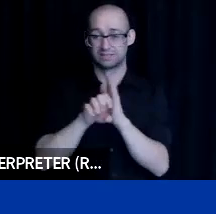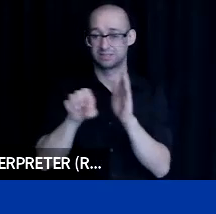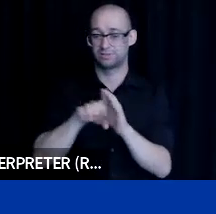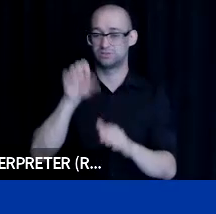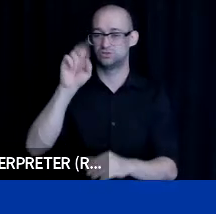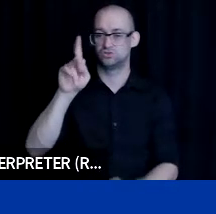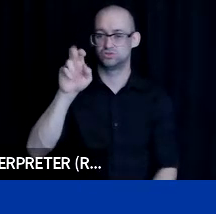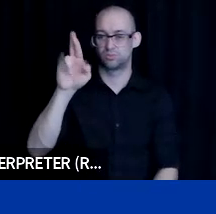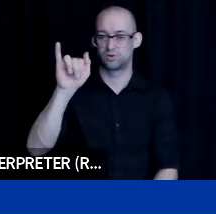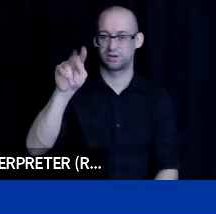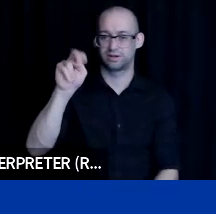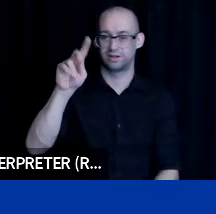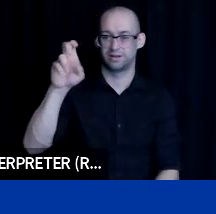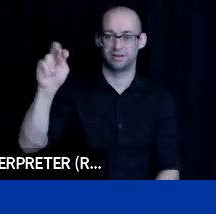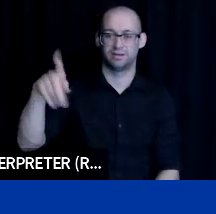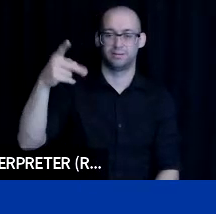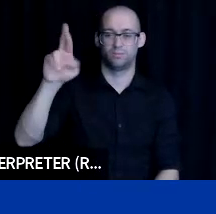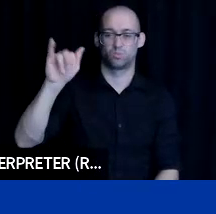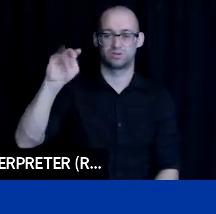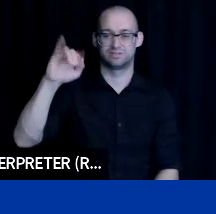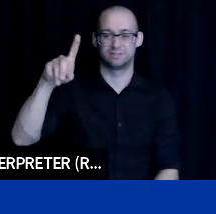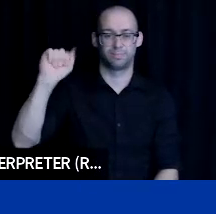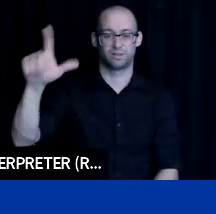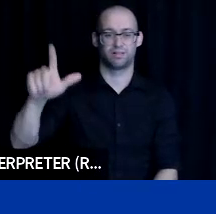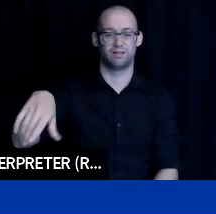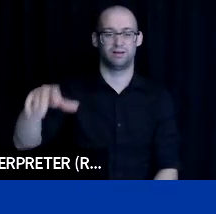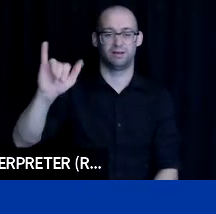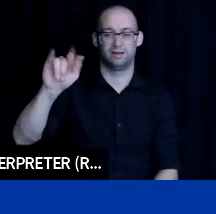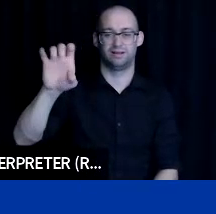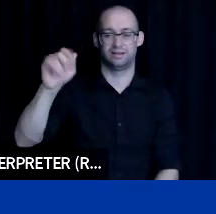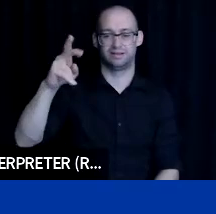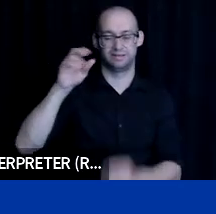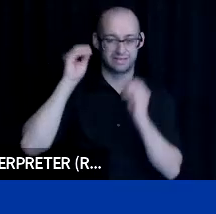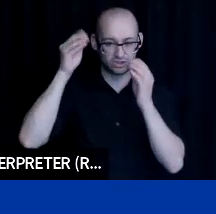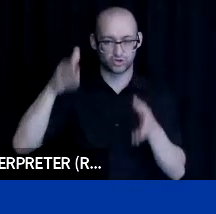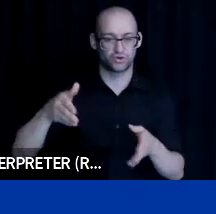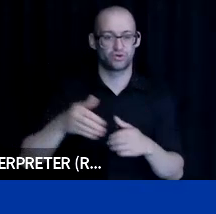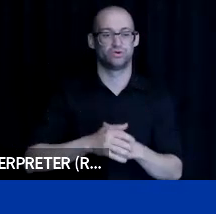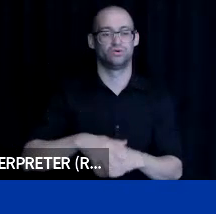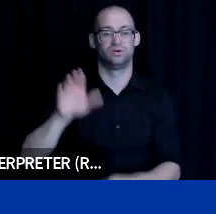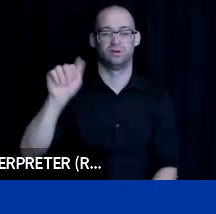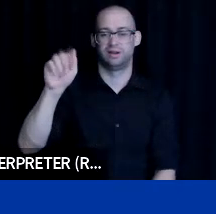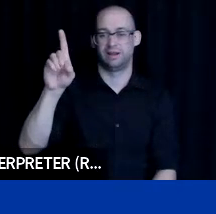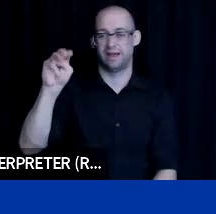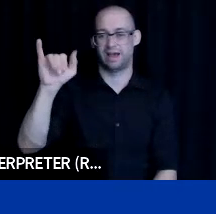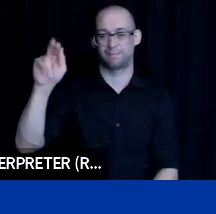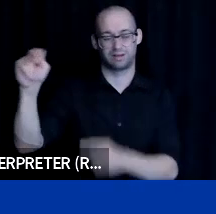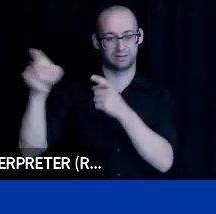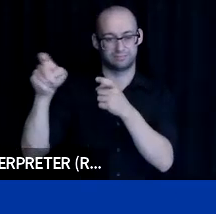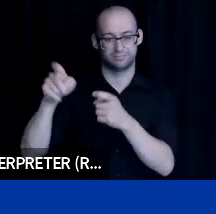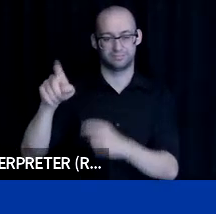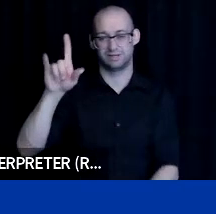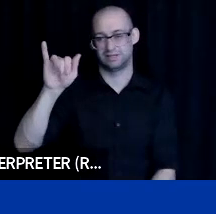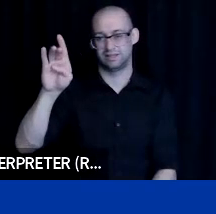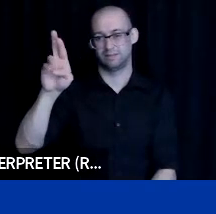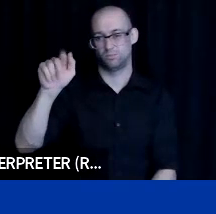superintendents, principals, teachers, administrators, librarians, CBOs, and others. And I think we heard today that